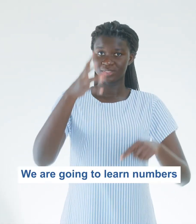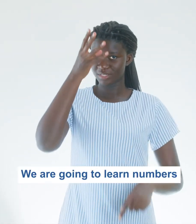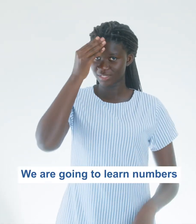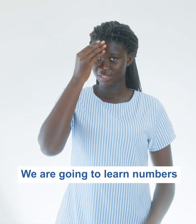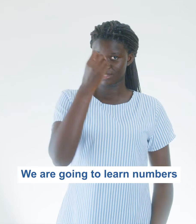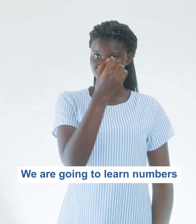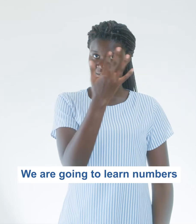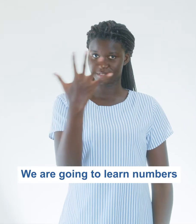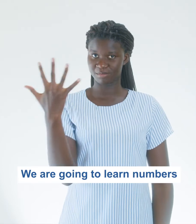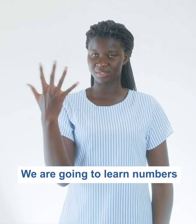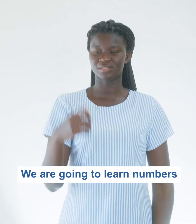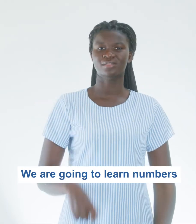We are going to learn numbers.